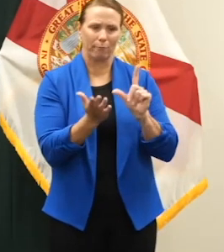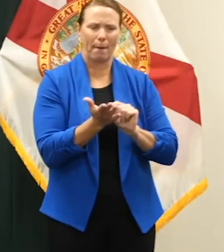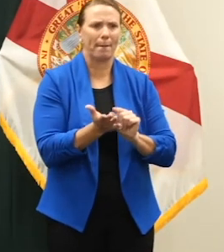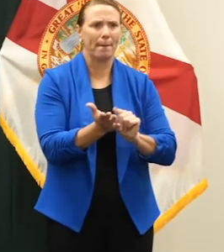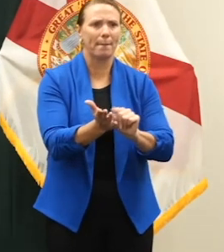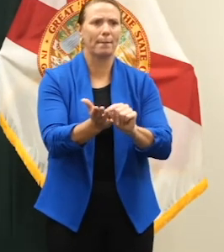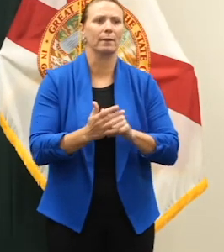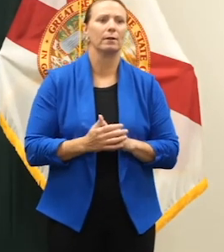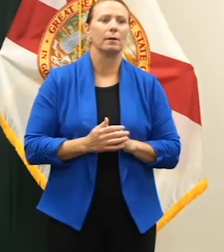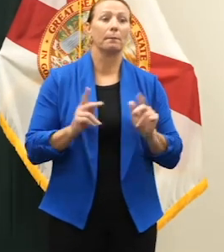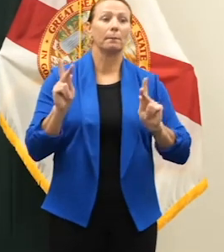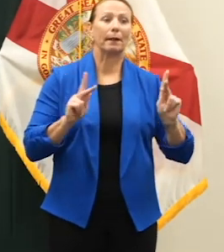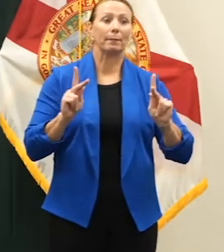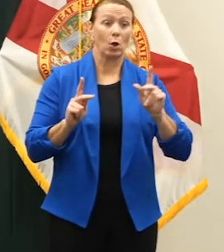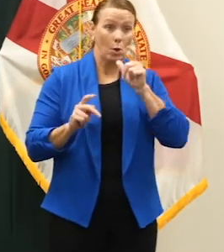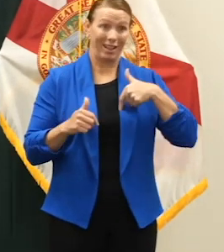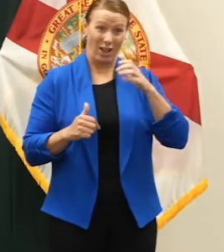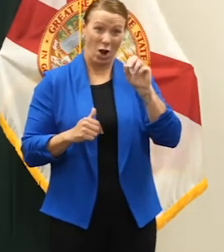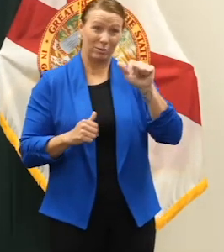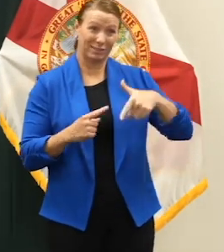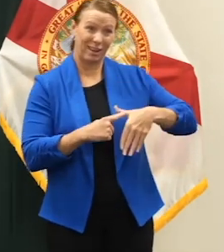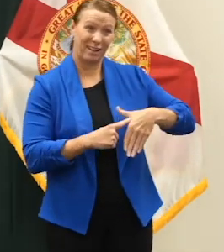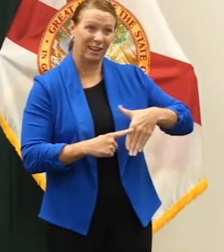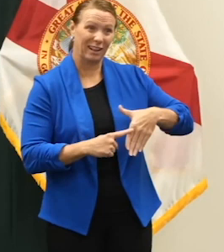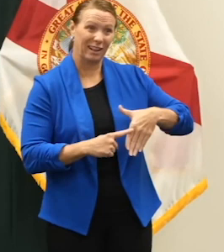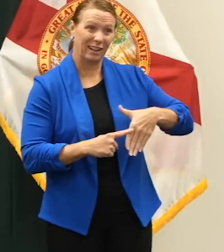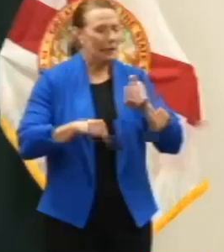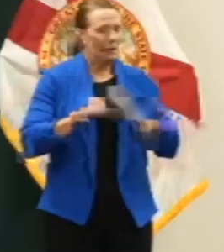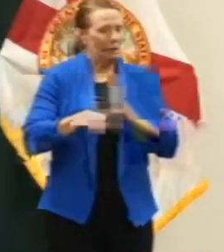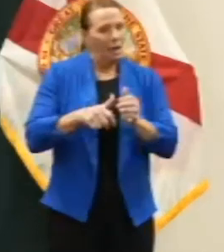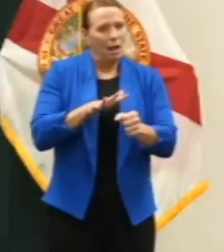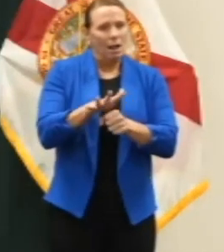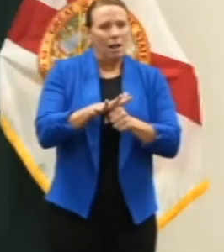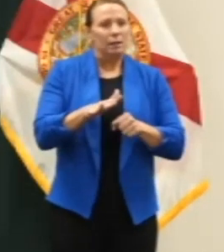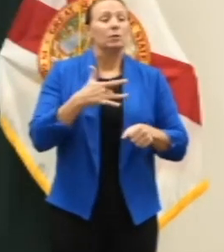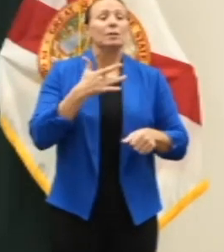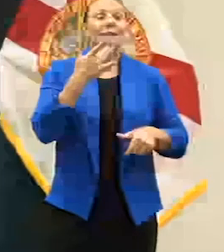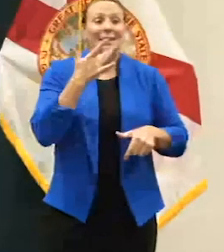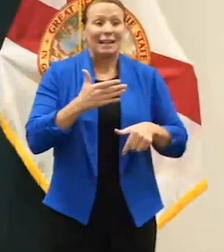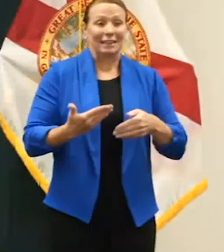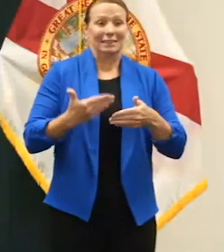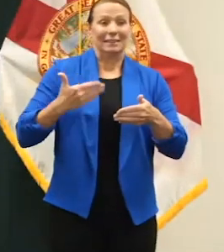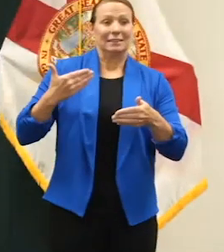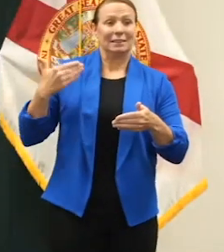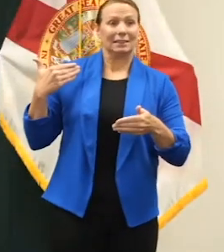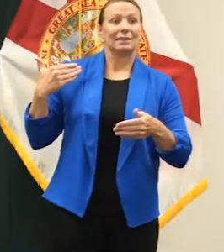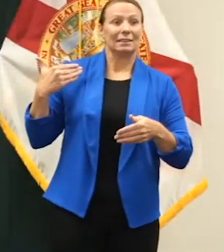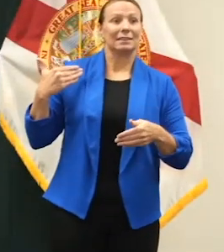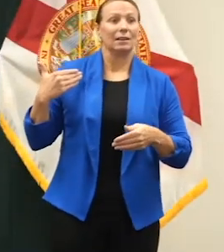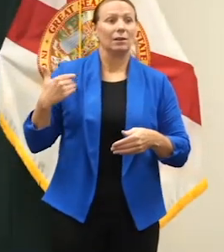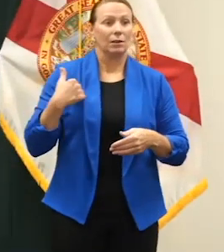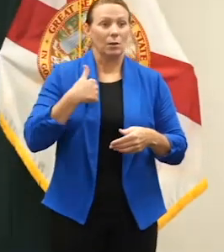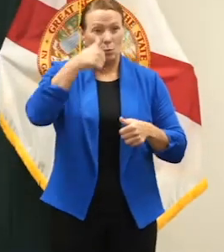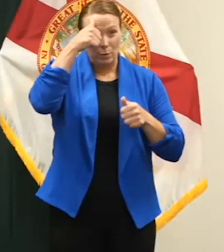areas, I can't stress this enough that we've been fortunate in storms and stuff that we've had in the past. Those that remember the no-name storm in '93,